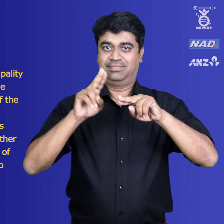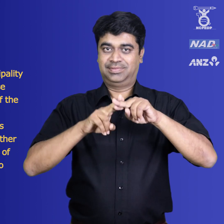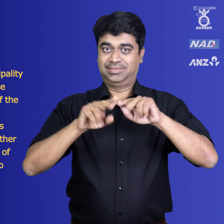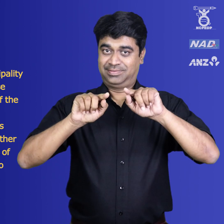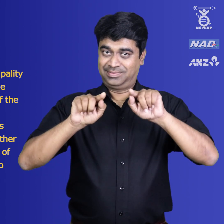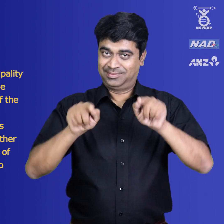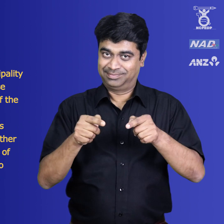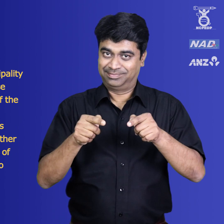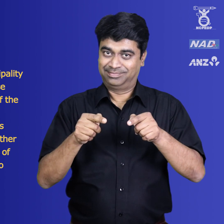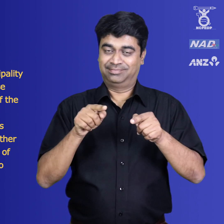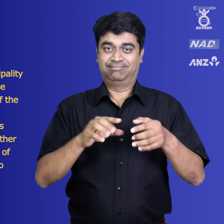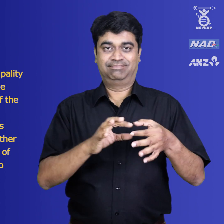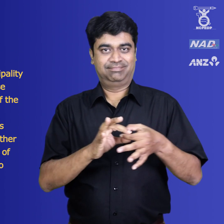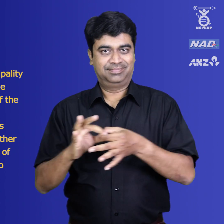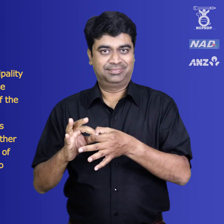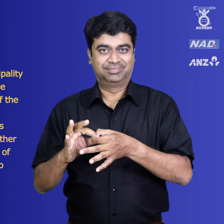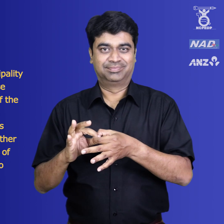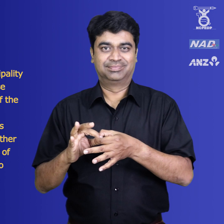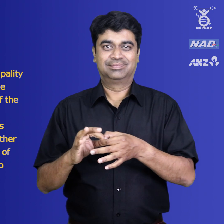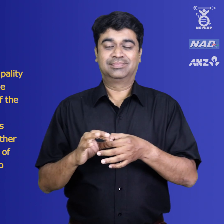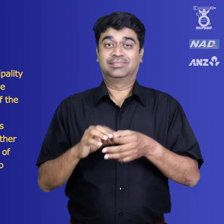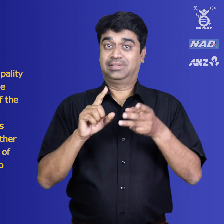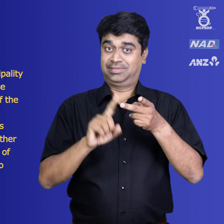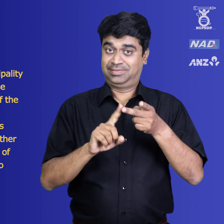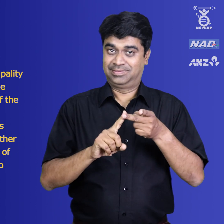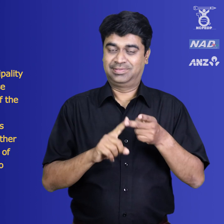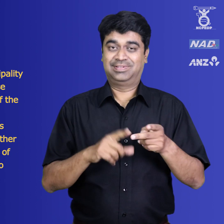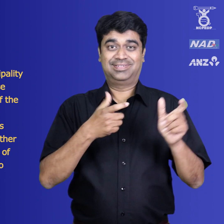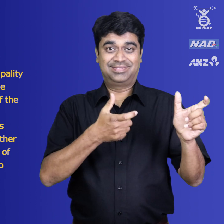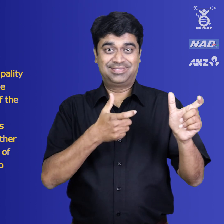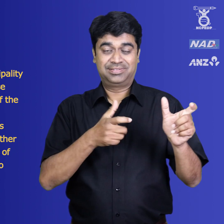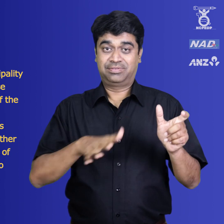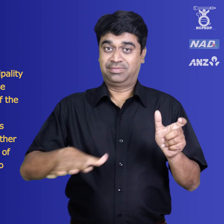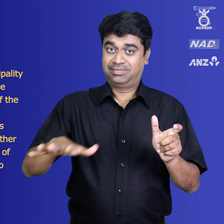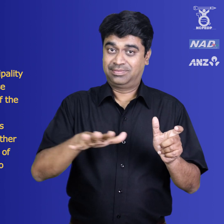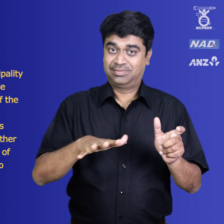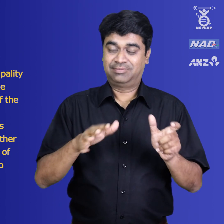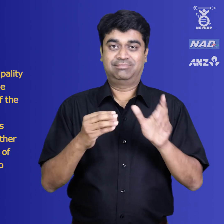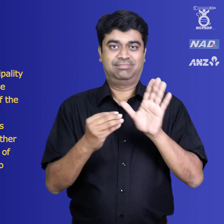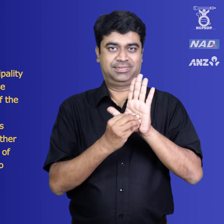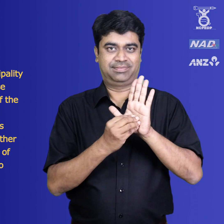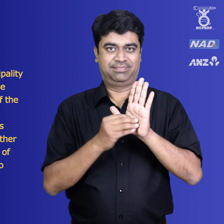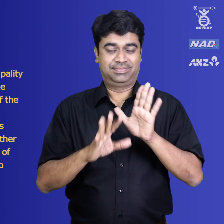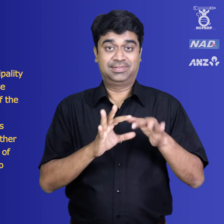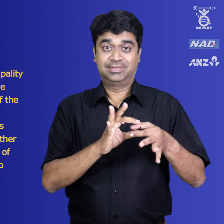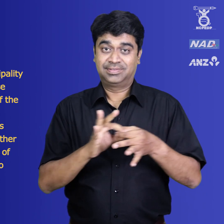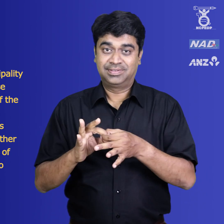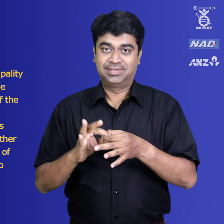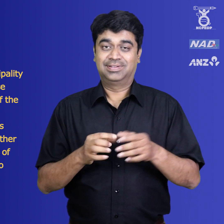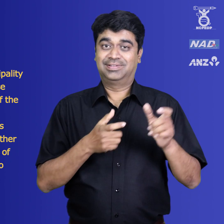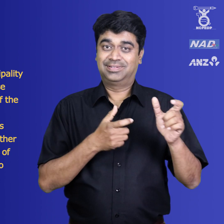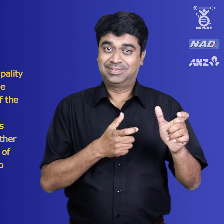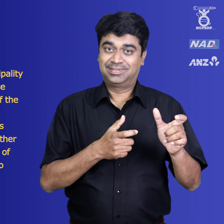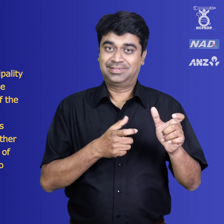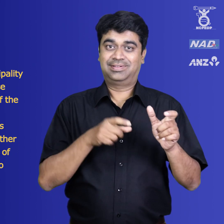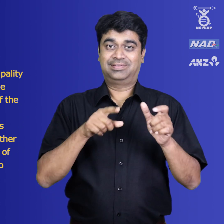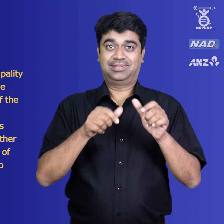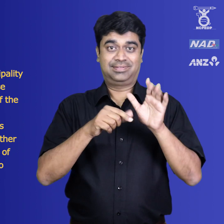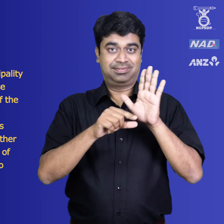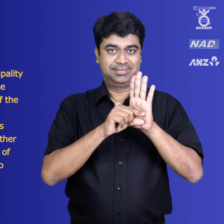constituted under the Cantonments Act 2006, 41 of 2006, and any